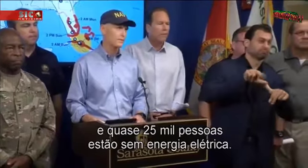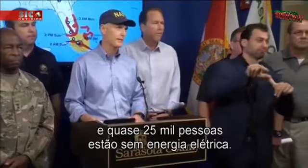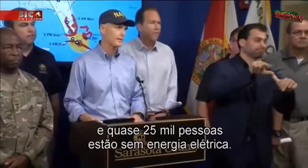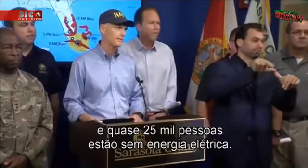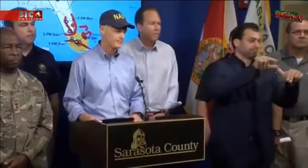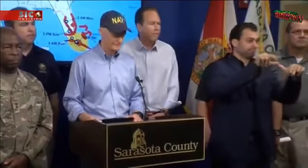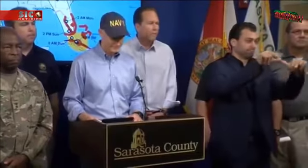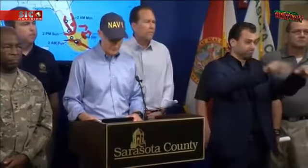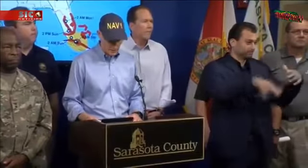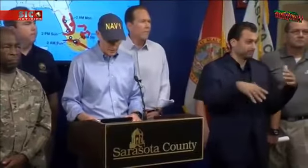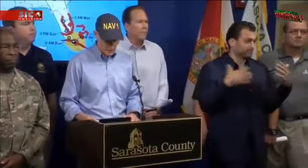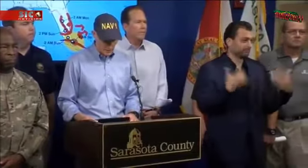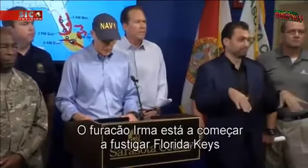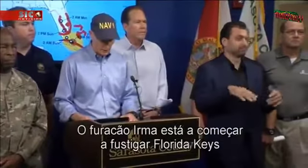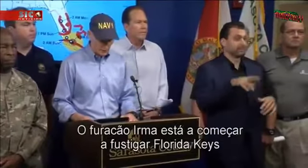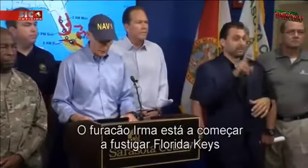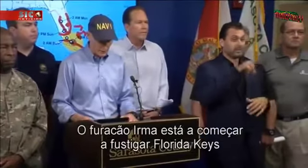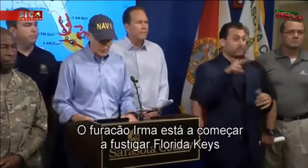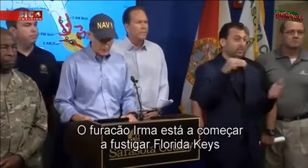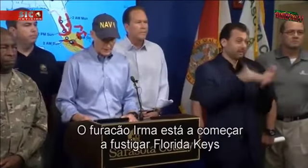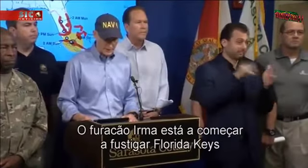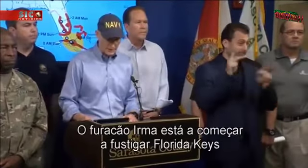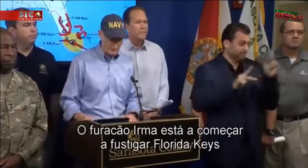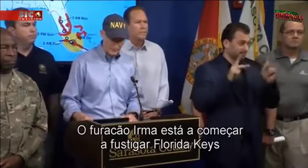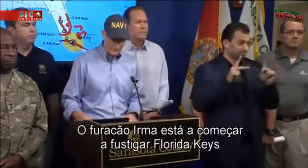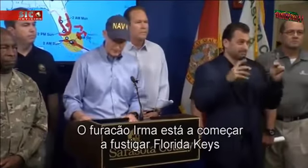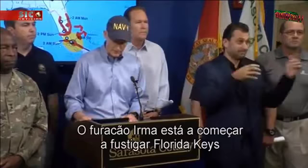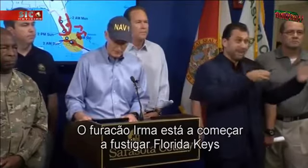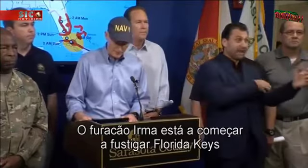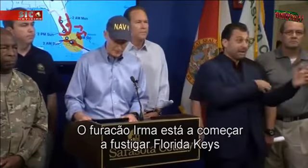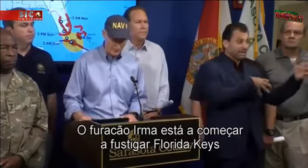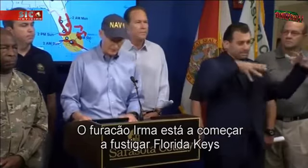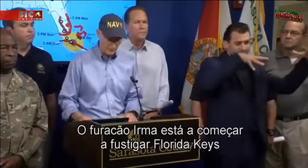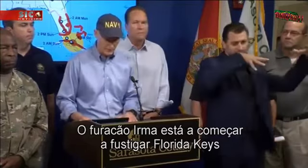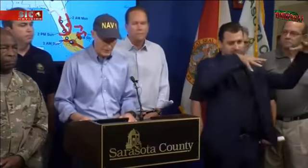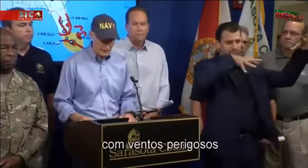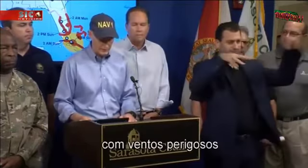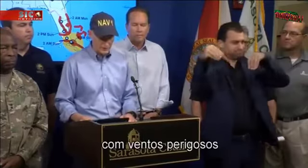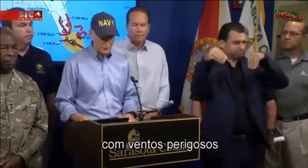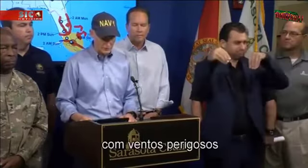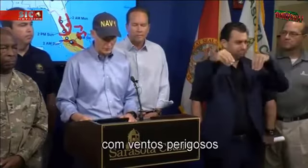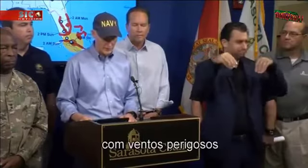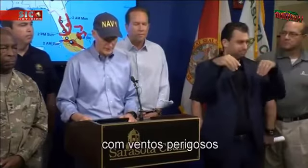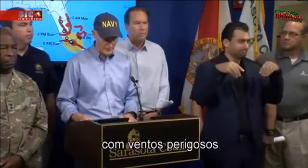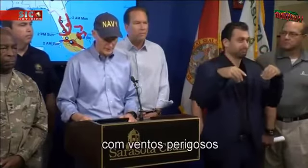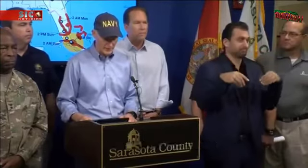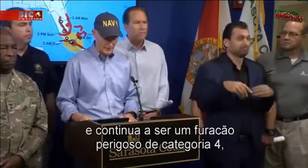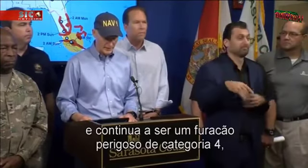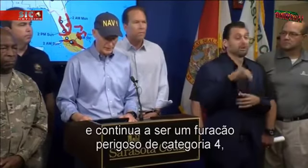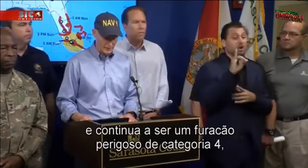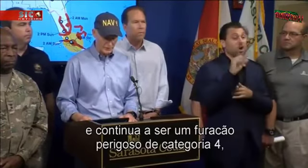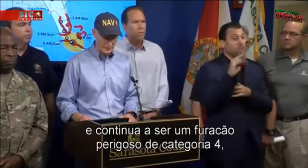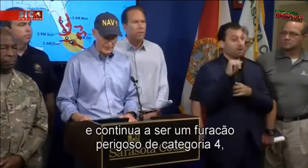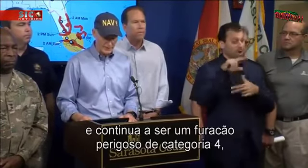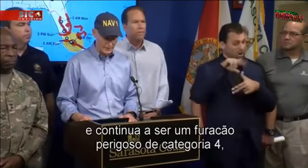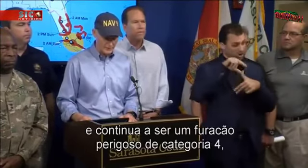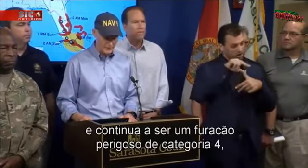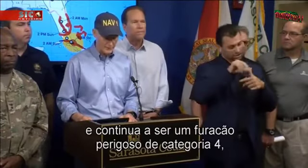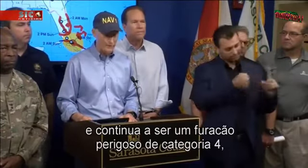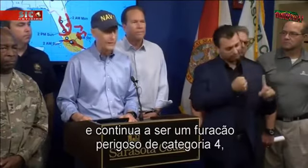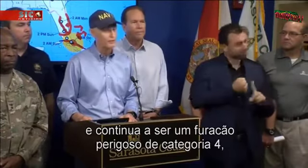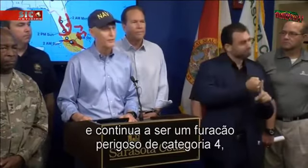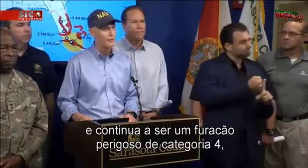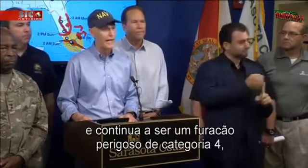already lost power. Hurricane Irma is beginning to better to batter the Florida Keys with dangerous winds and continues to remain a